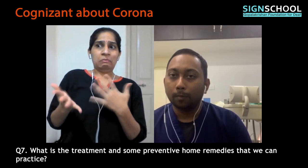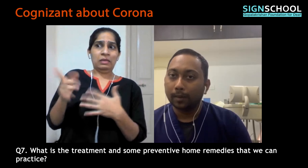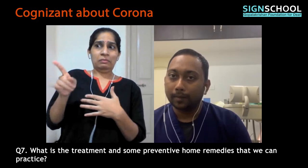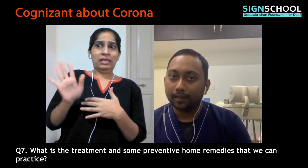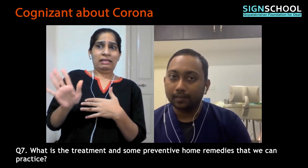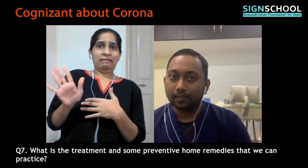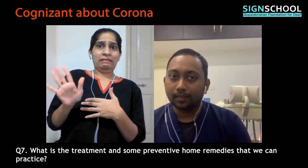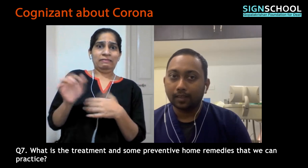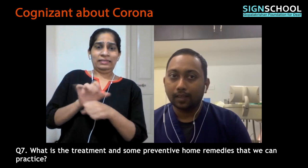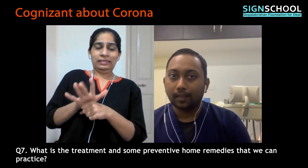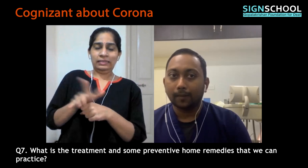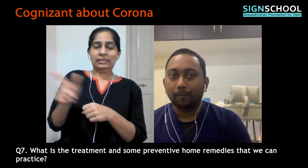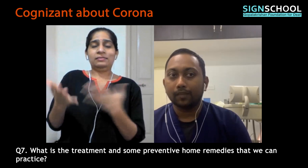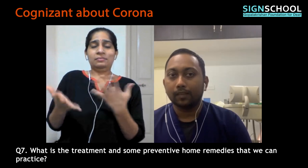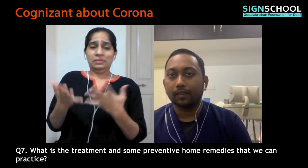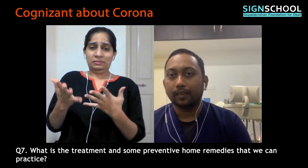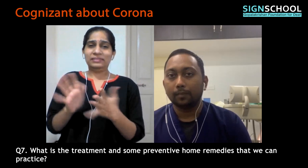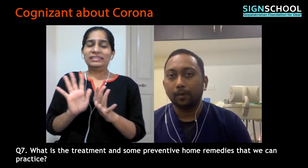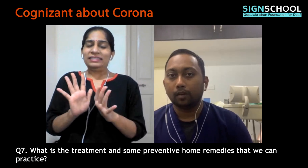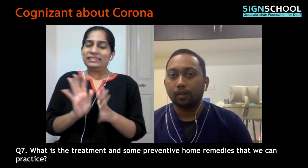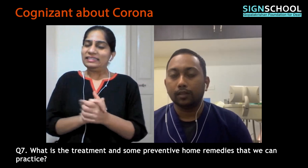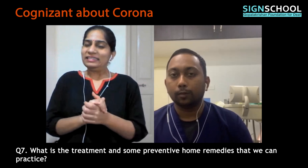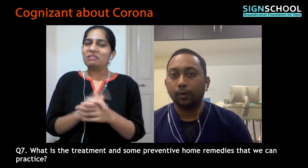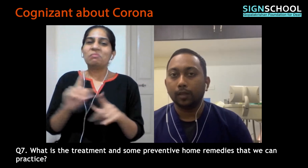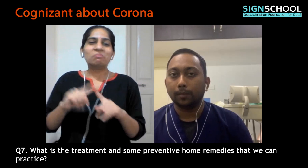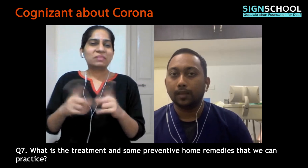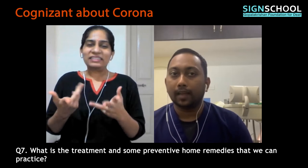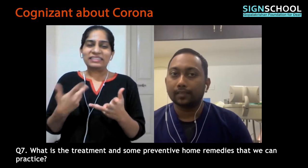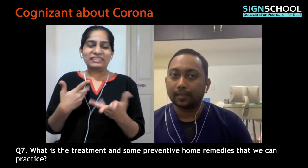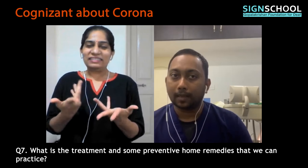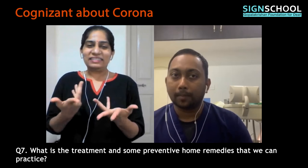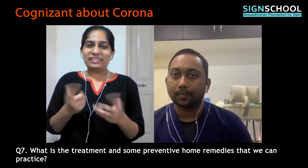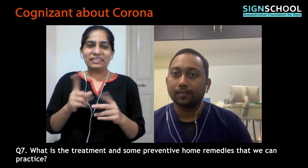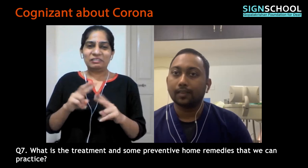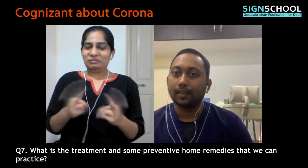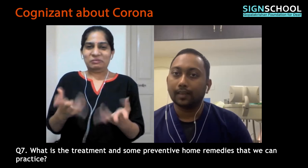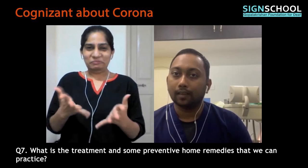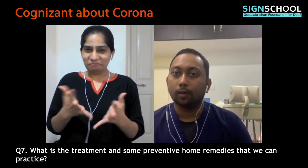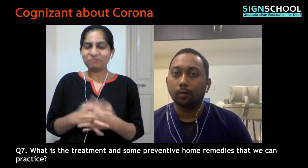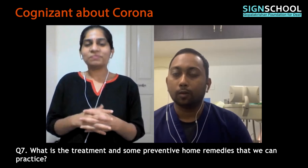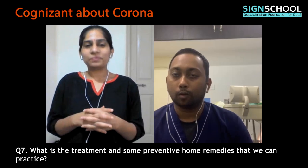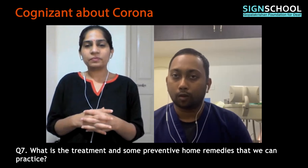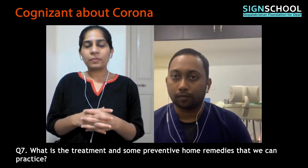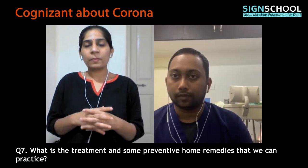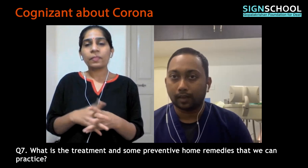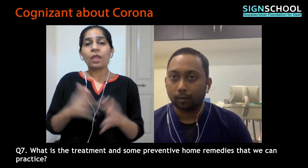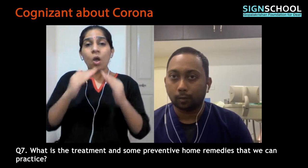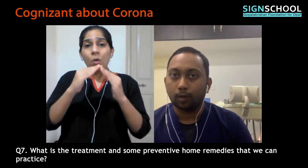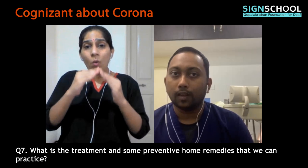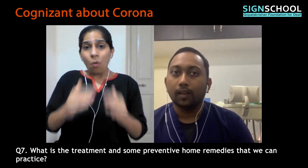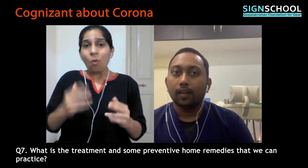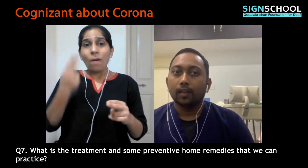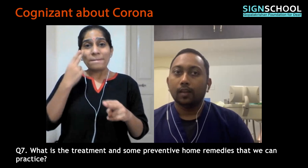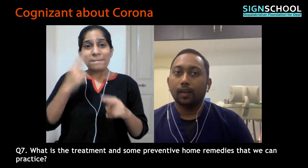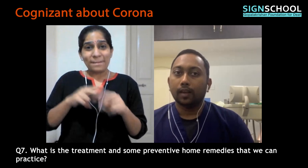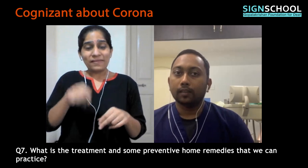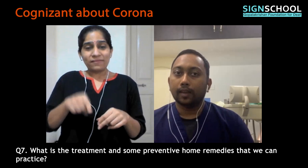no home remedies. The treatment is going to be as same as treating a cough and